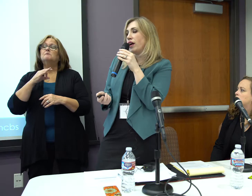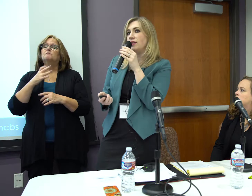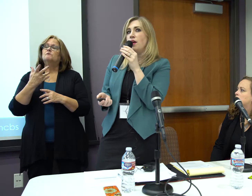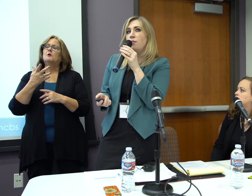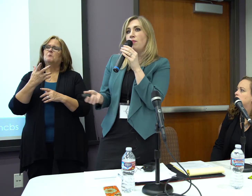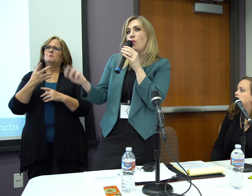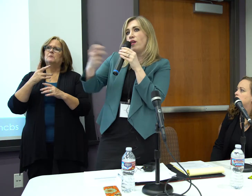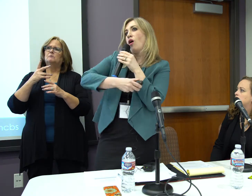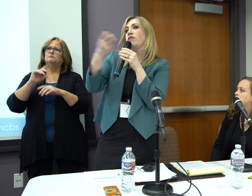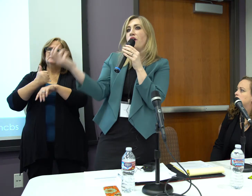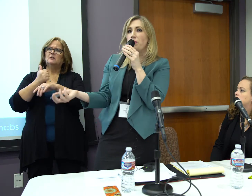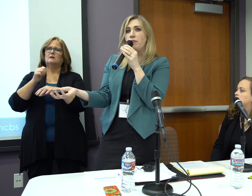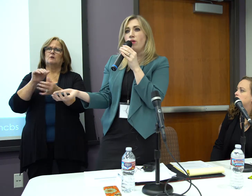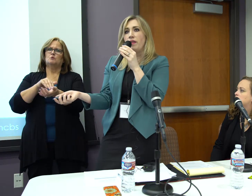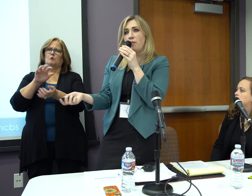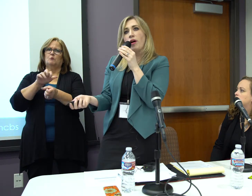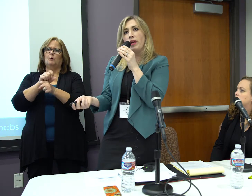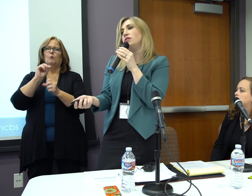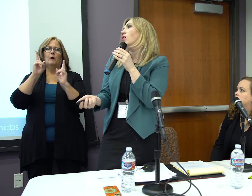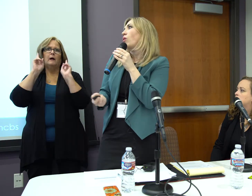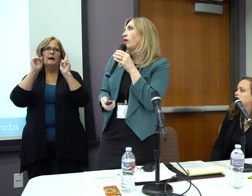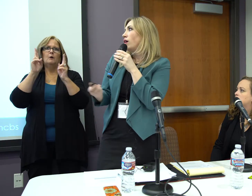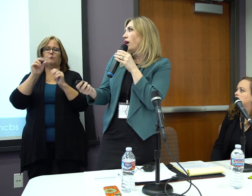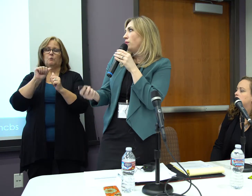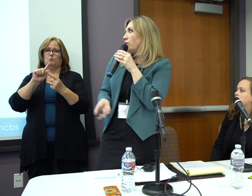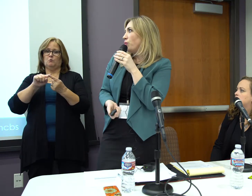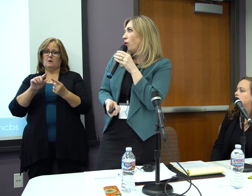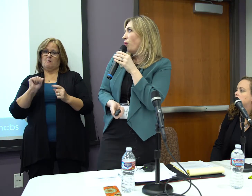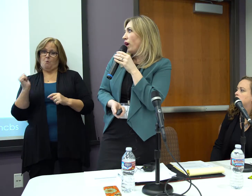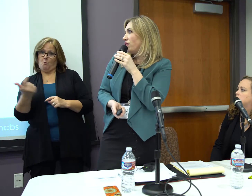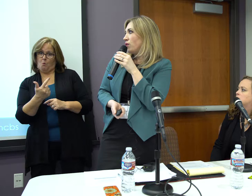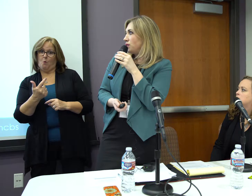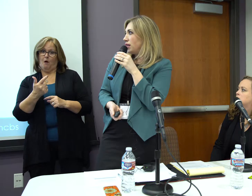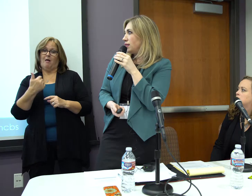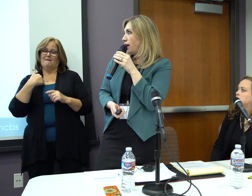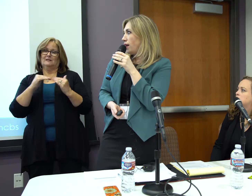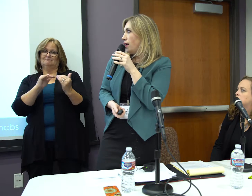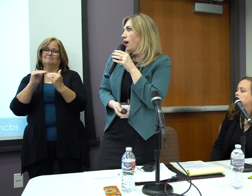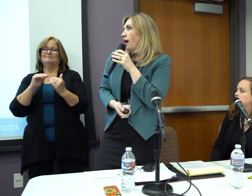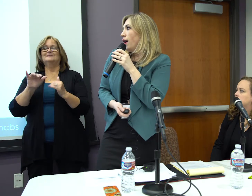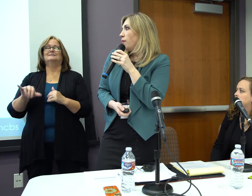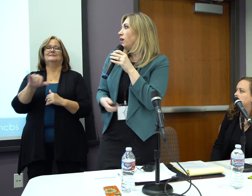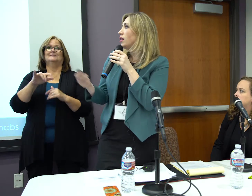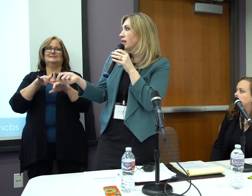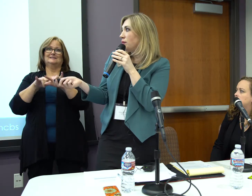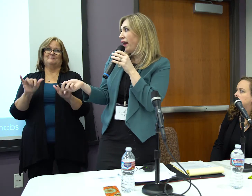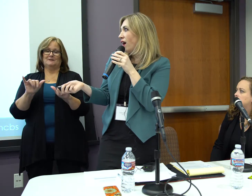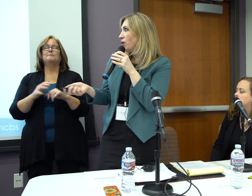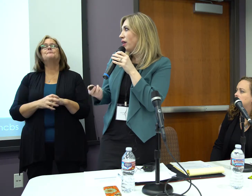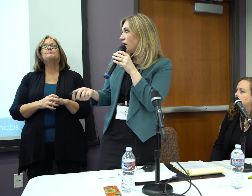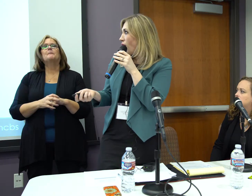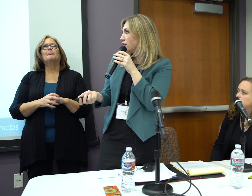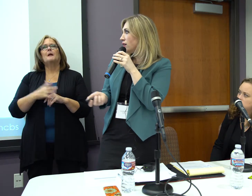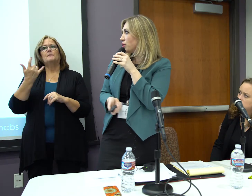or haircuts, maybe when all of the other people in the apartment or the group home were having those things done. The setting might